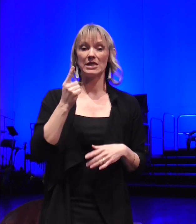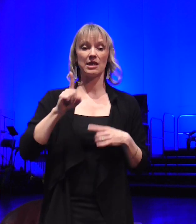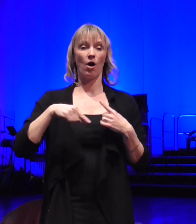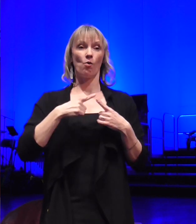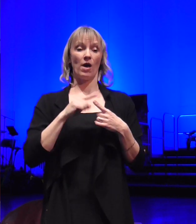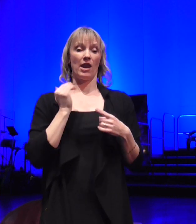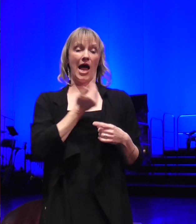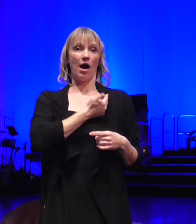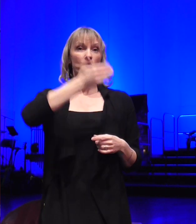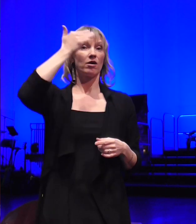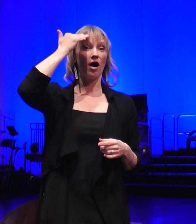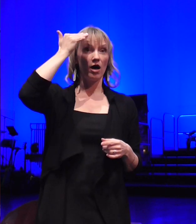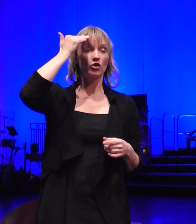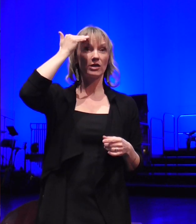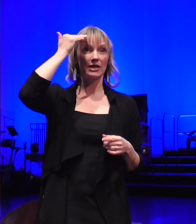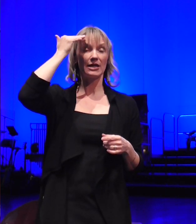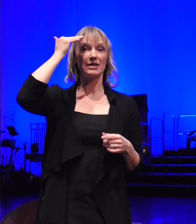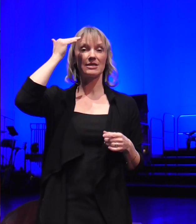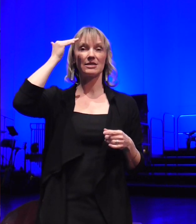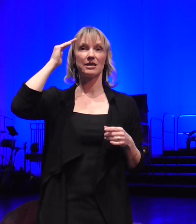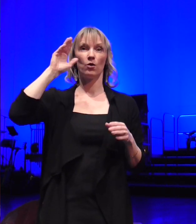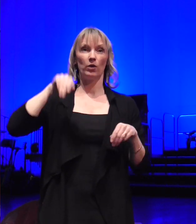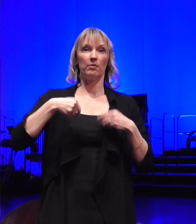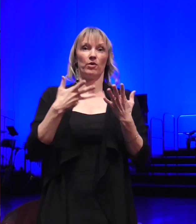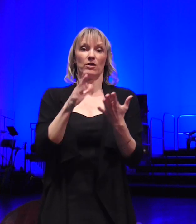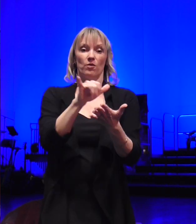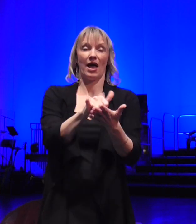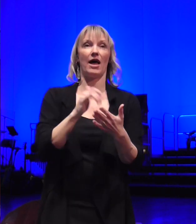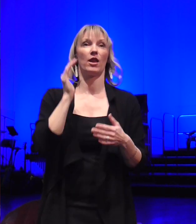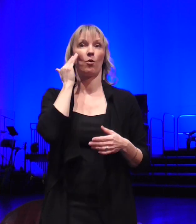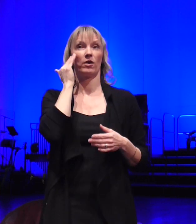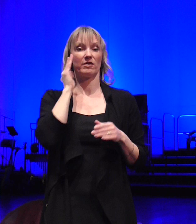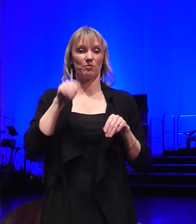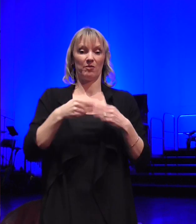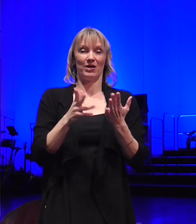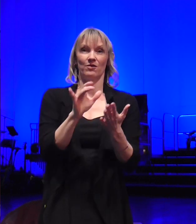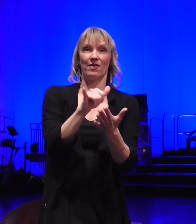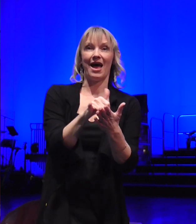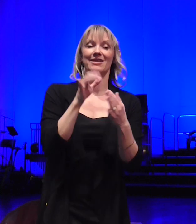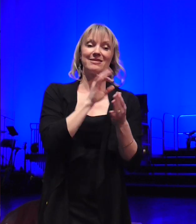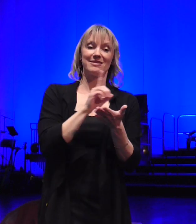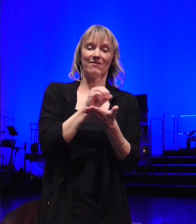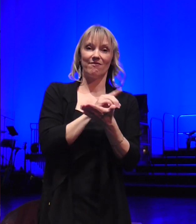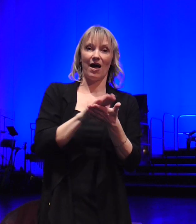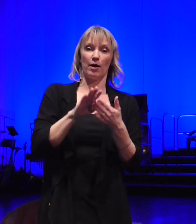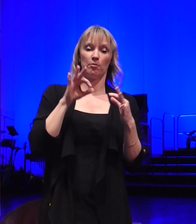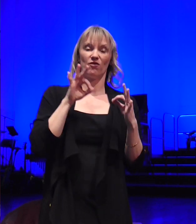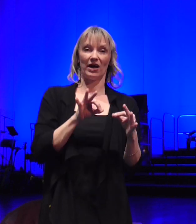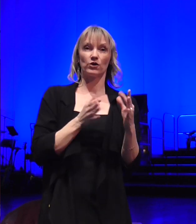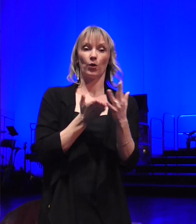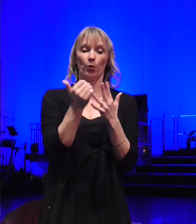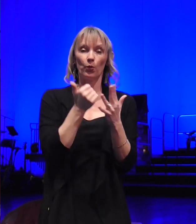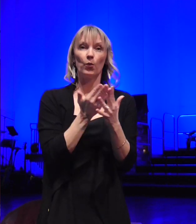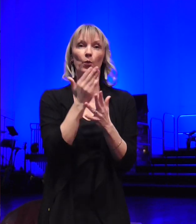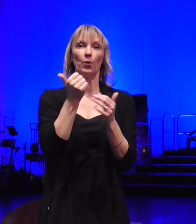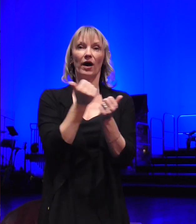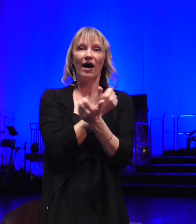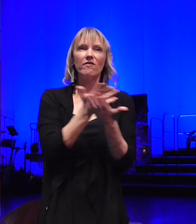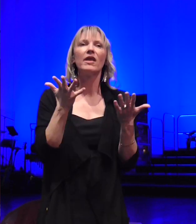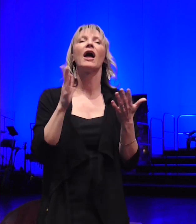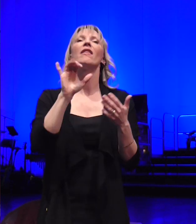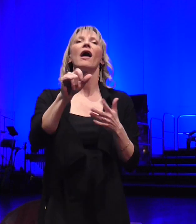bring consciousness and awareness to this fact of the divine perfection that runs through everything, it begins